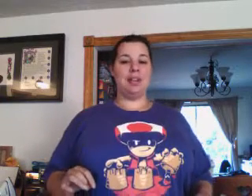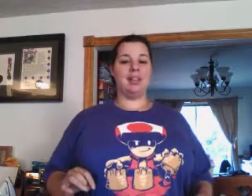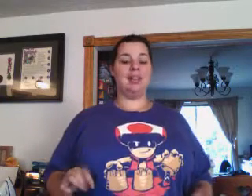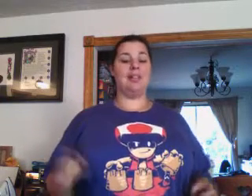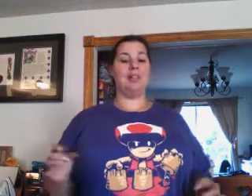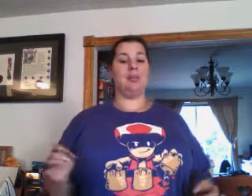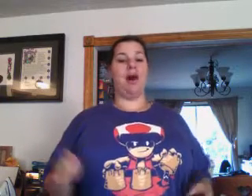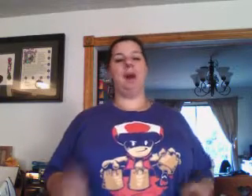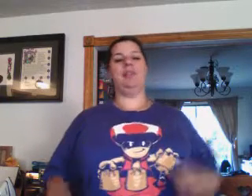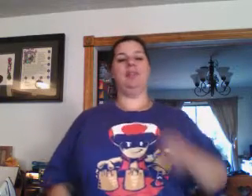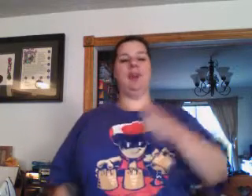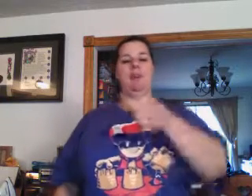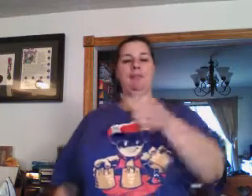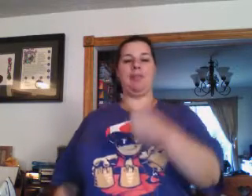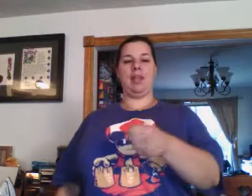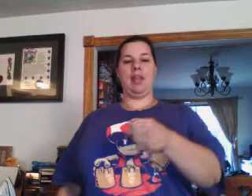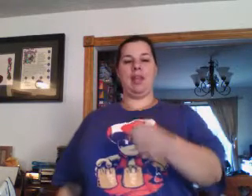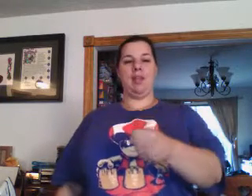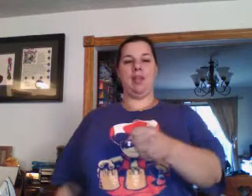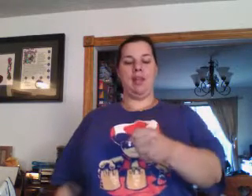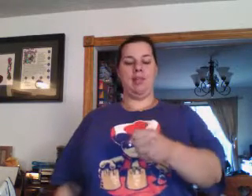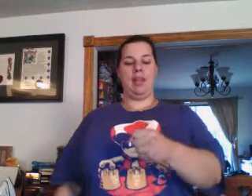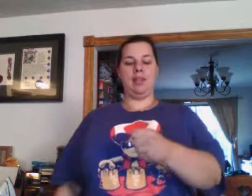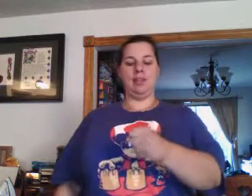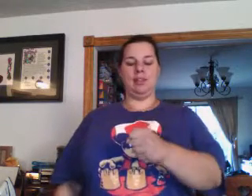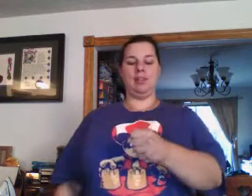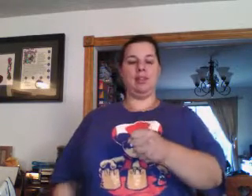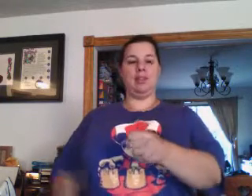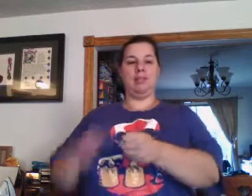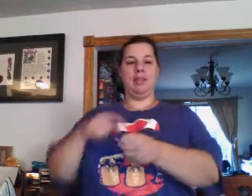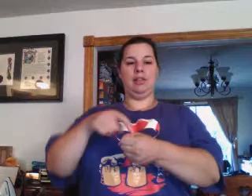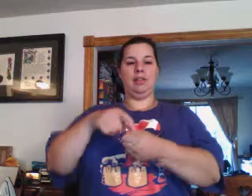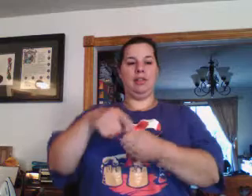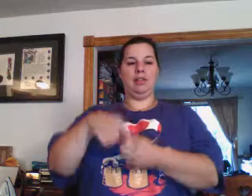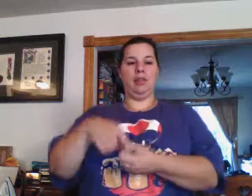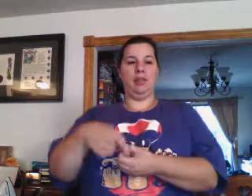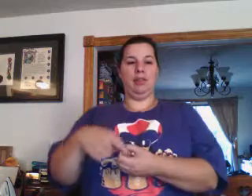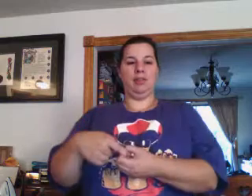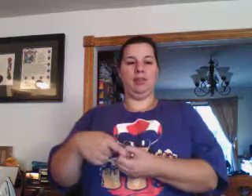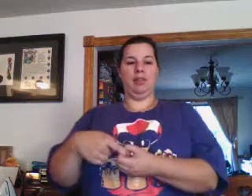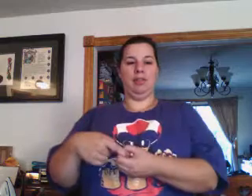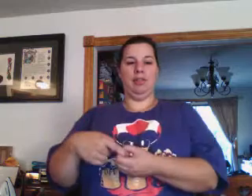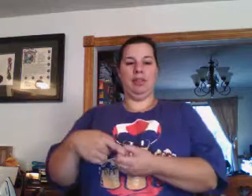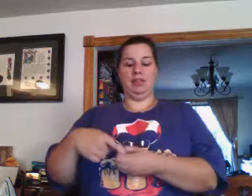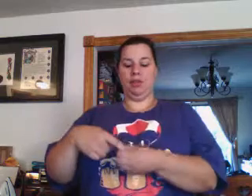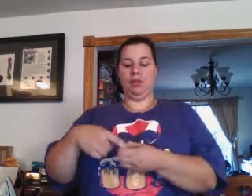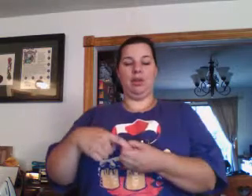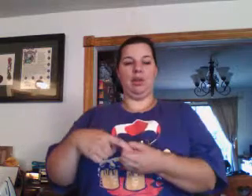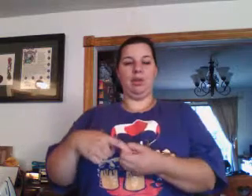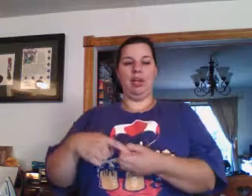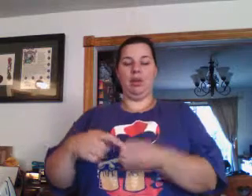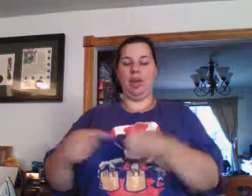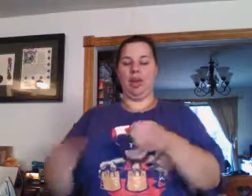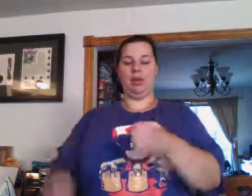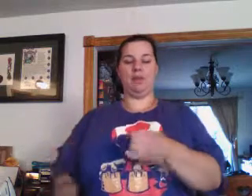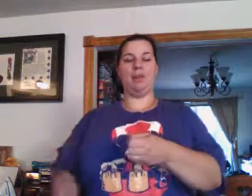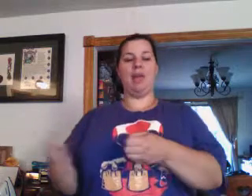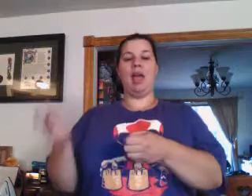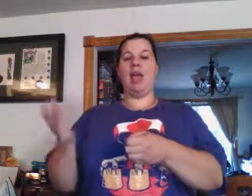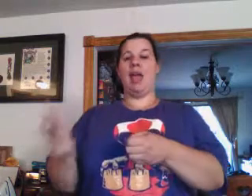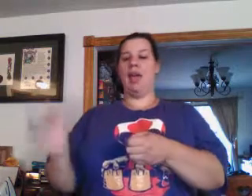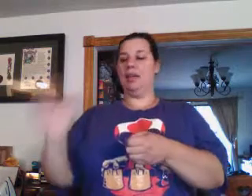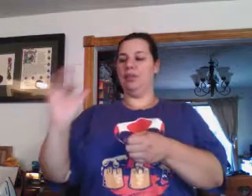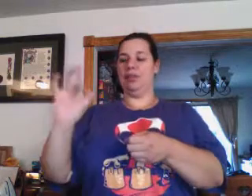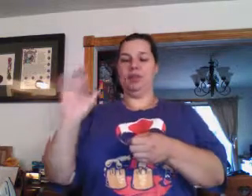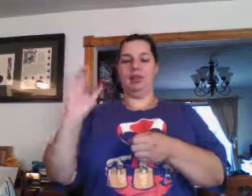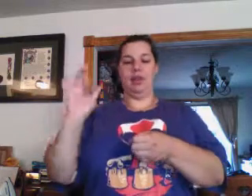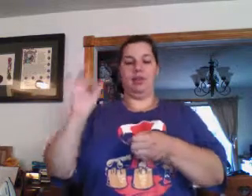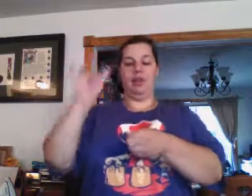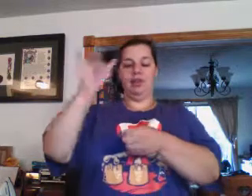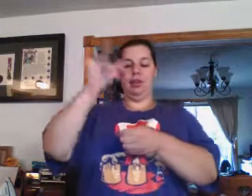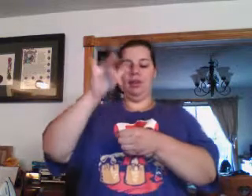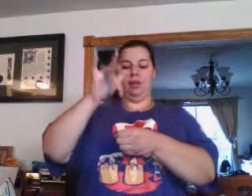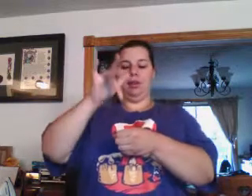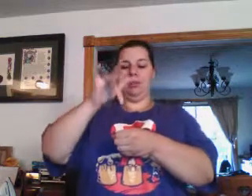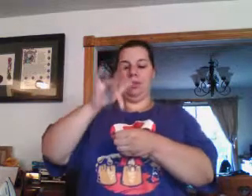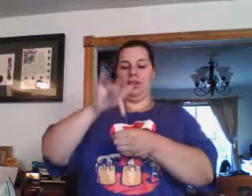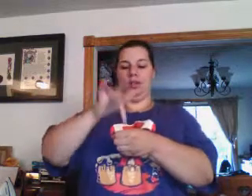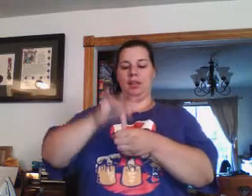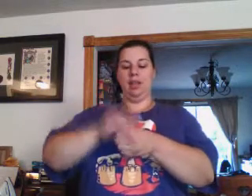in here is pop. So make a fist. Make sure there's a hole in your fist or you're going to bang your hand. And you're going to take your middle finger, put it